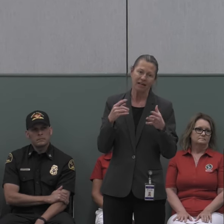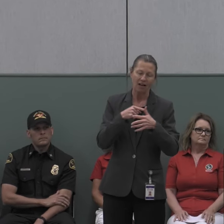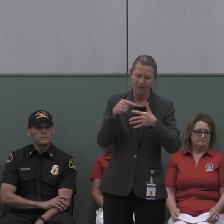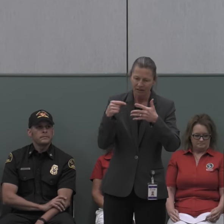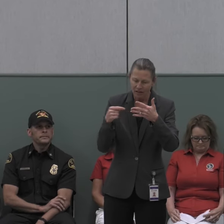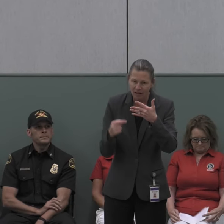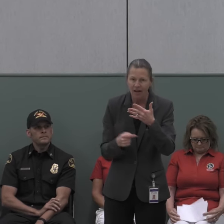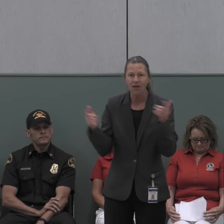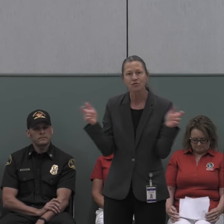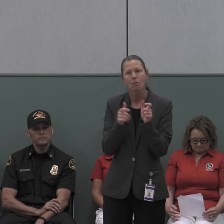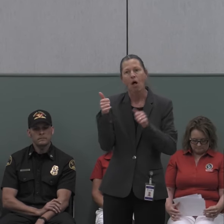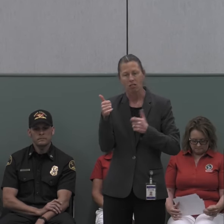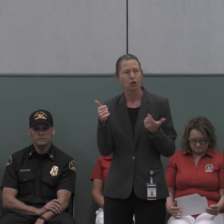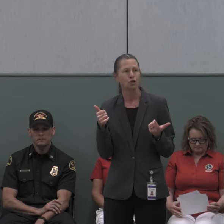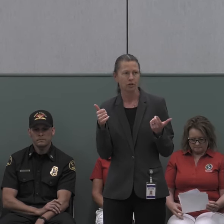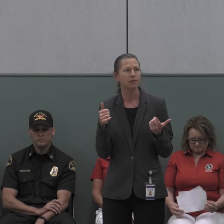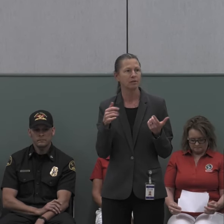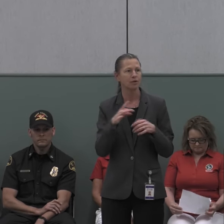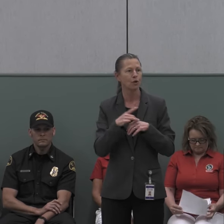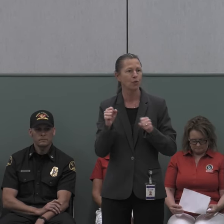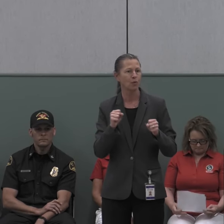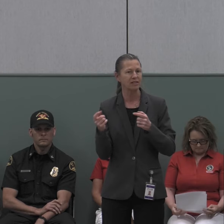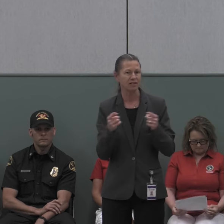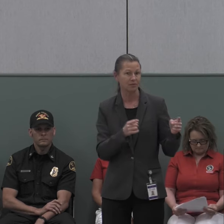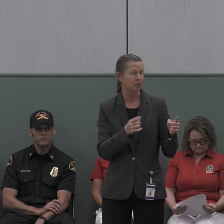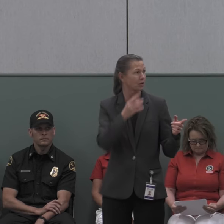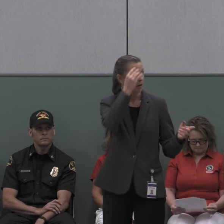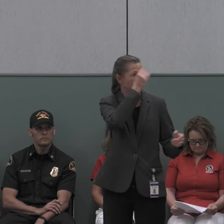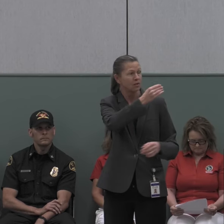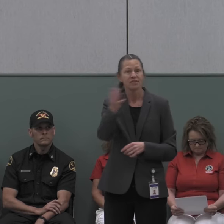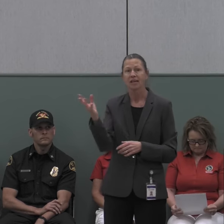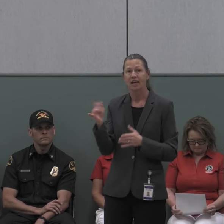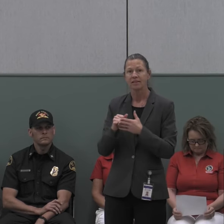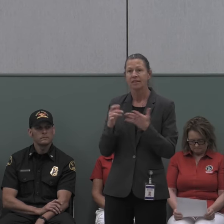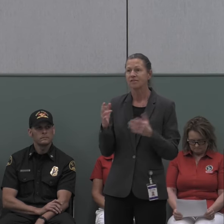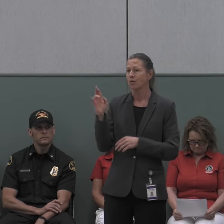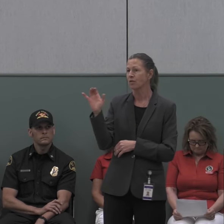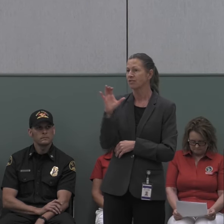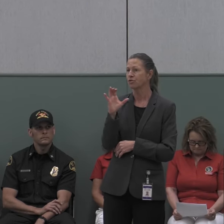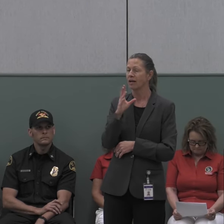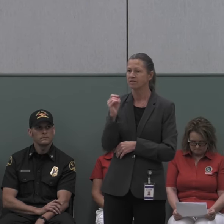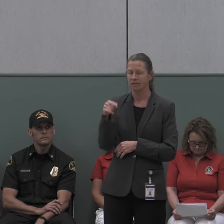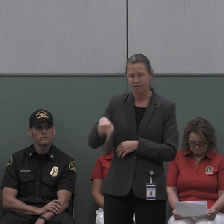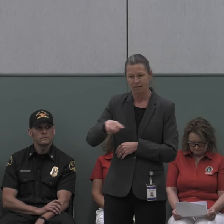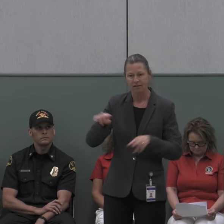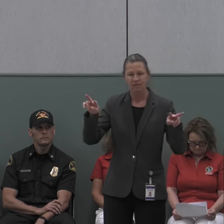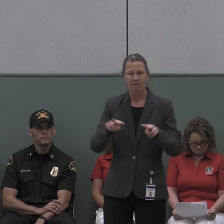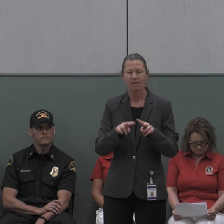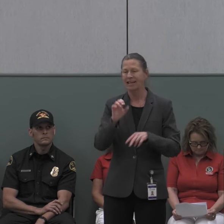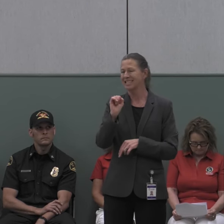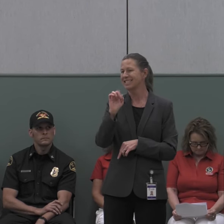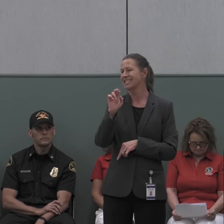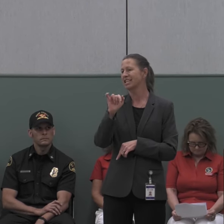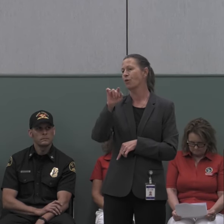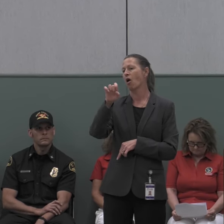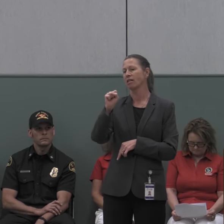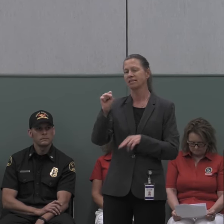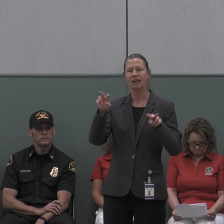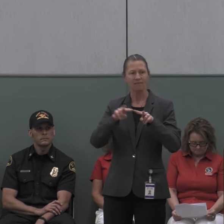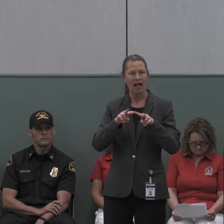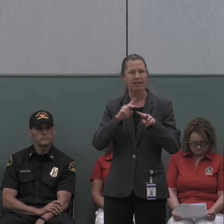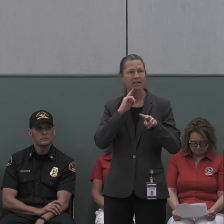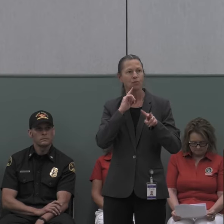And so I will first say this, the Ridgecrest, Torona, Indian Wells Valley, we're a family, and we take care of each